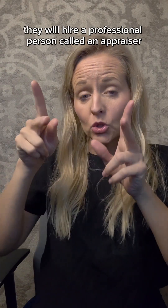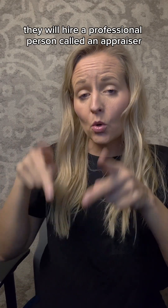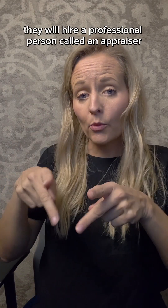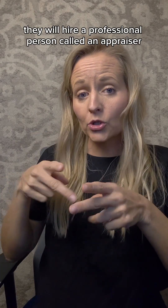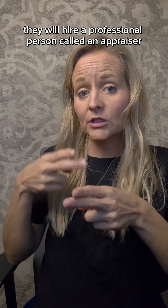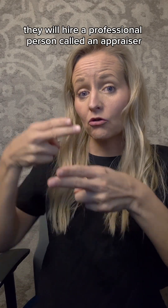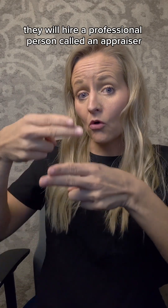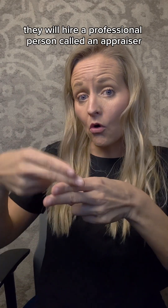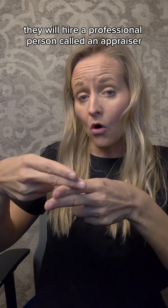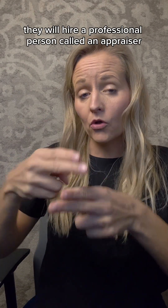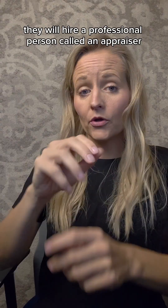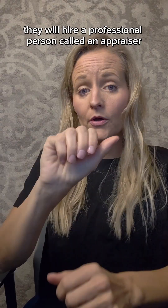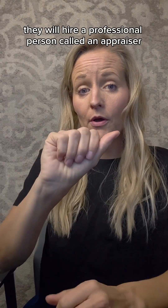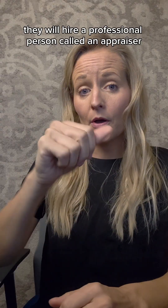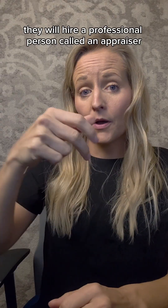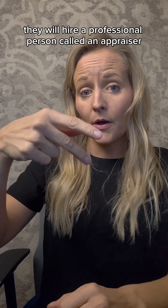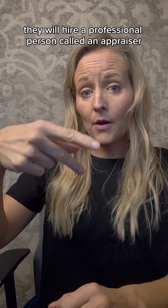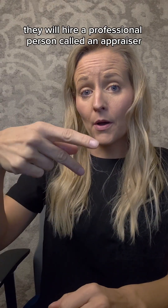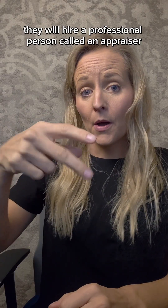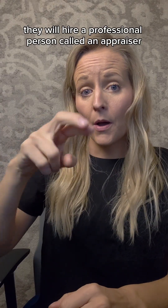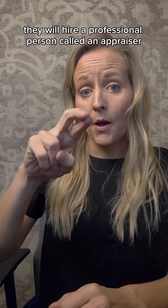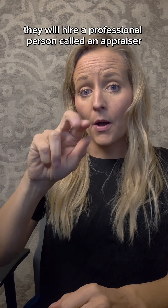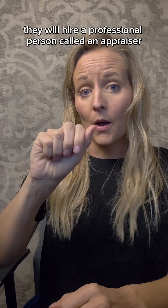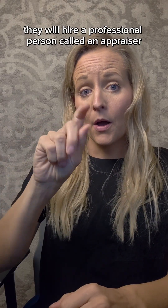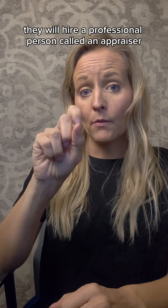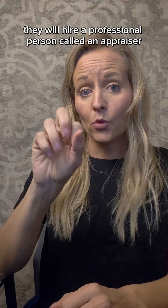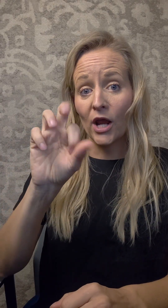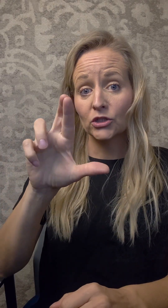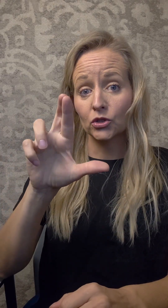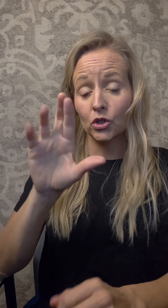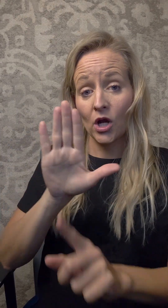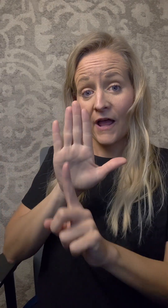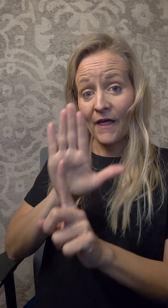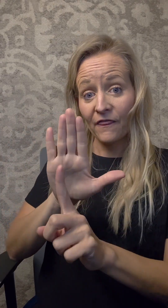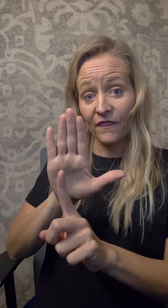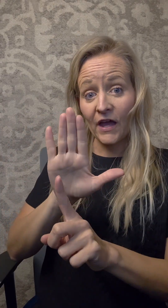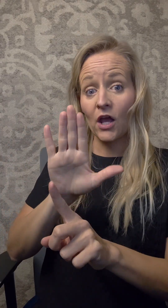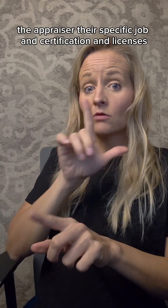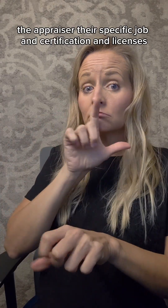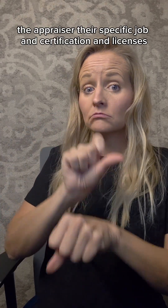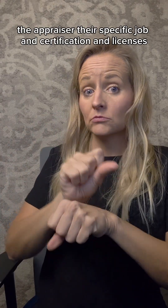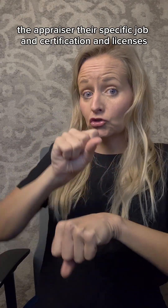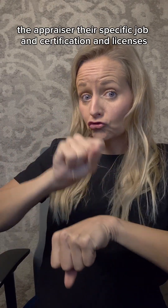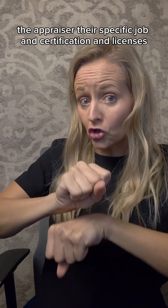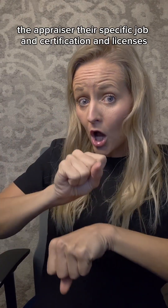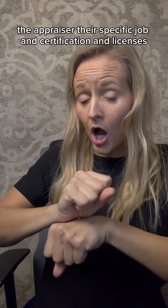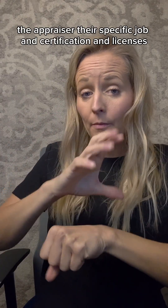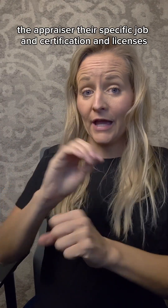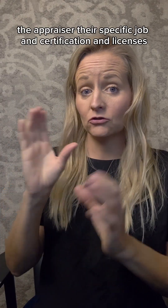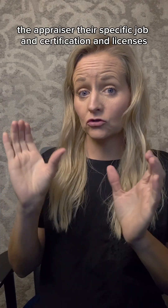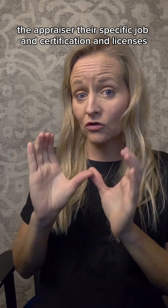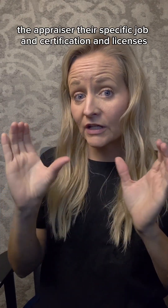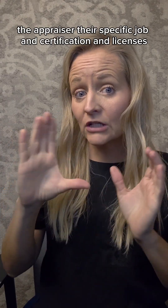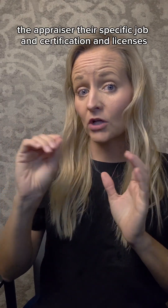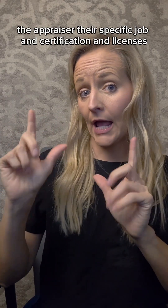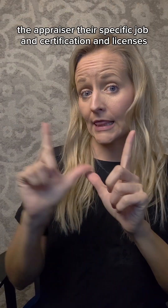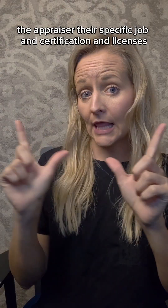a professional person called an appraiser. The appraiser, their specific job